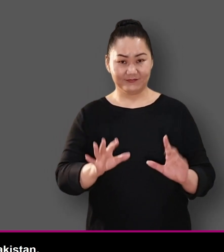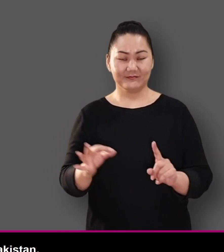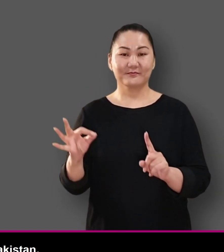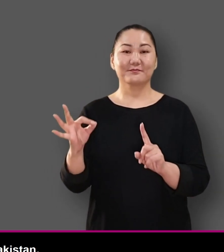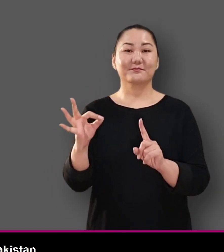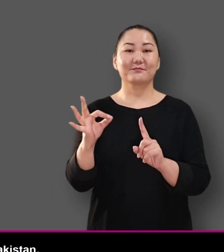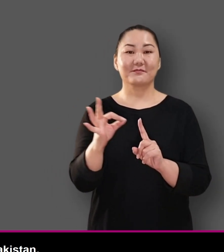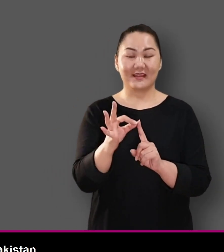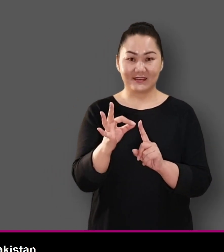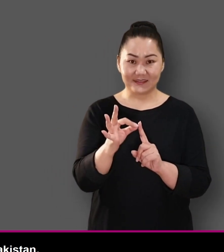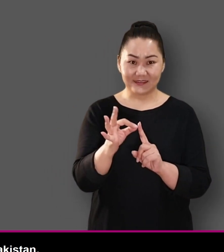Pakistan,